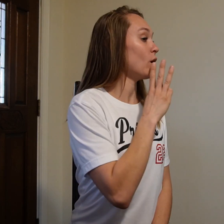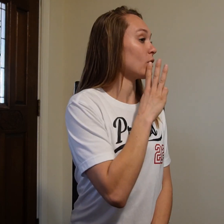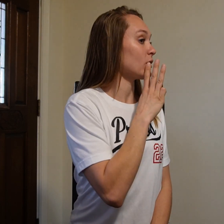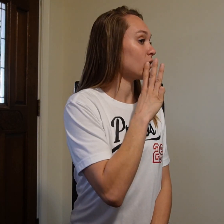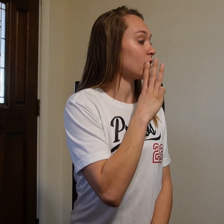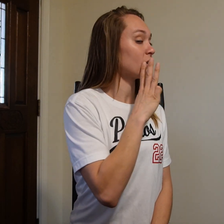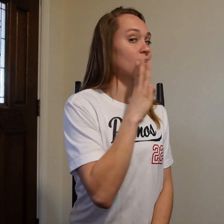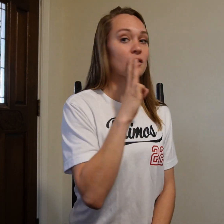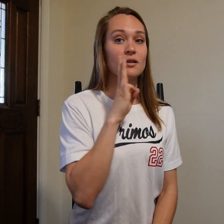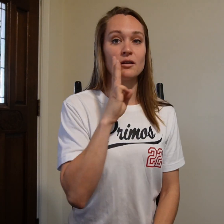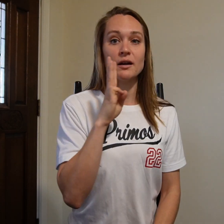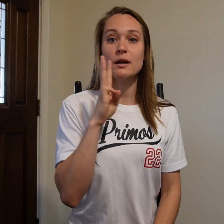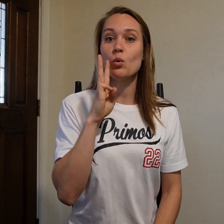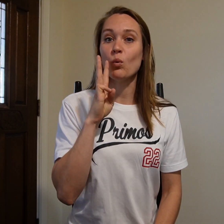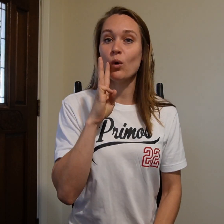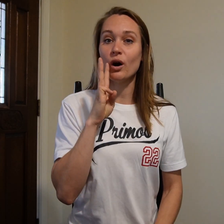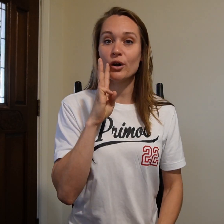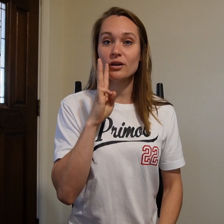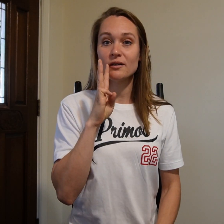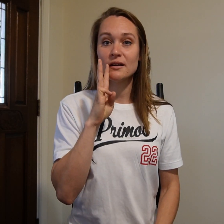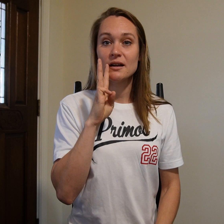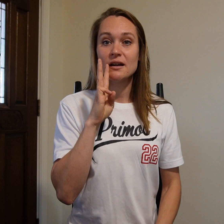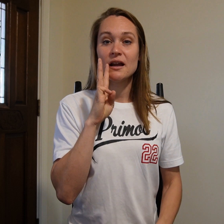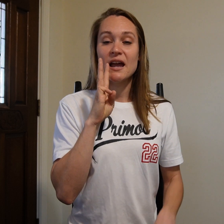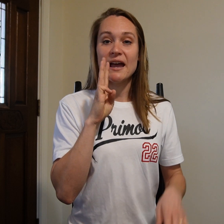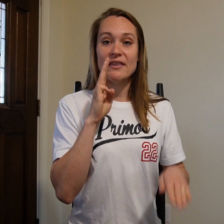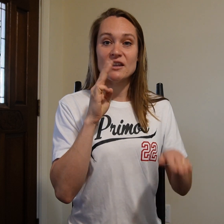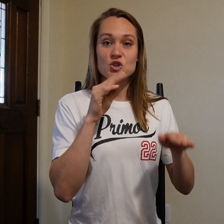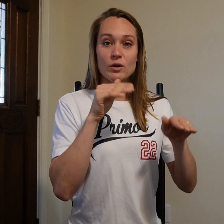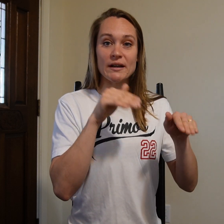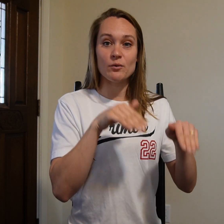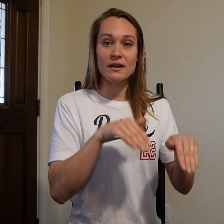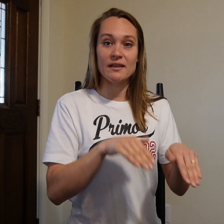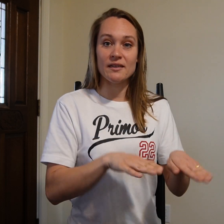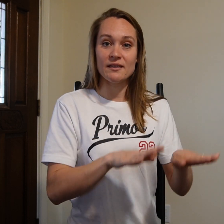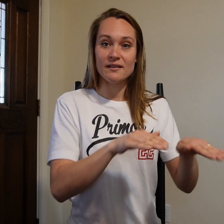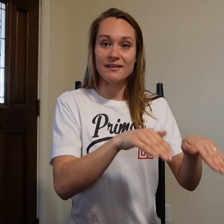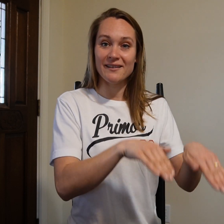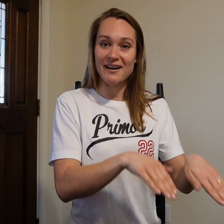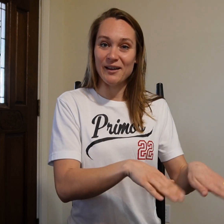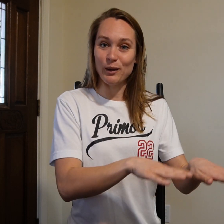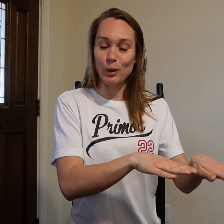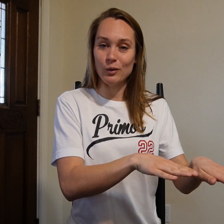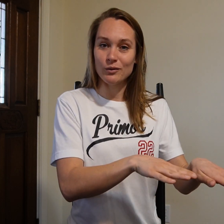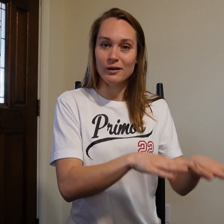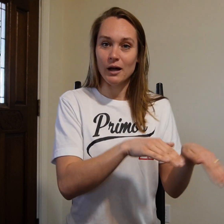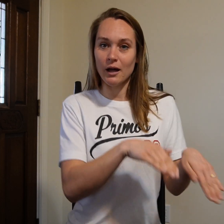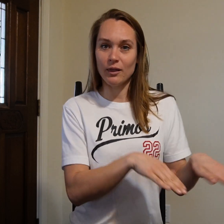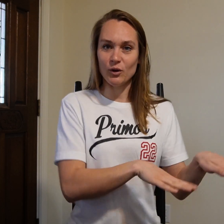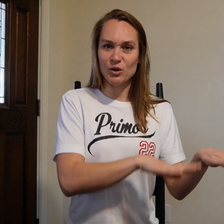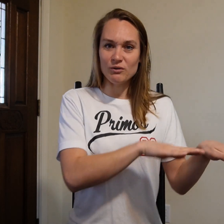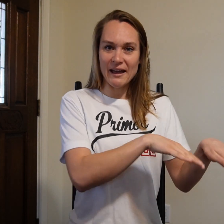water. Okay, water, and then join it with a little hula